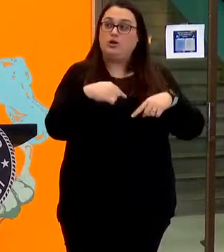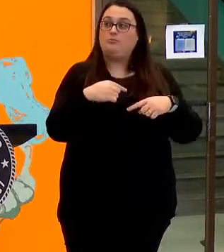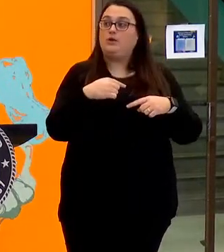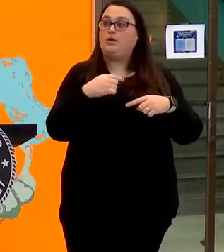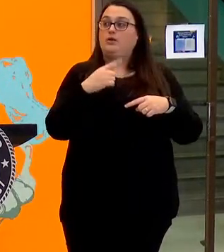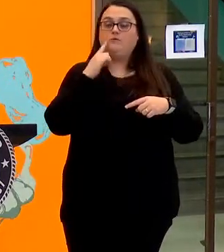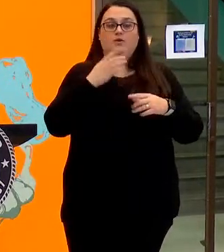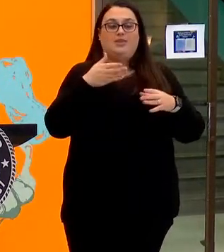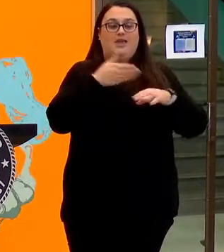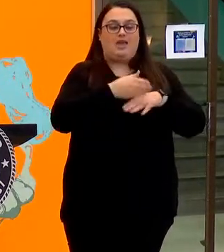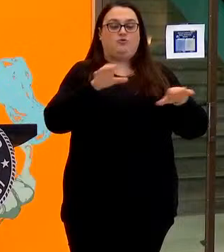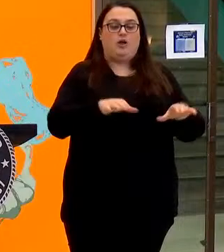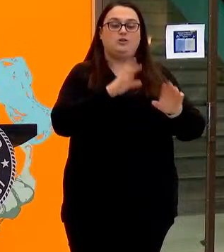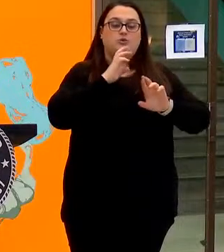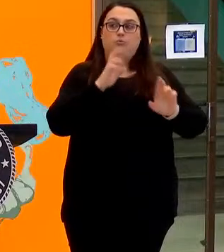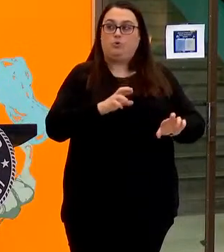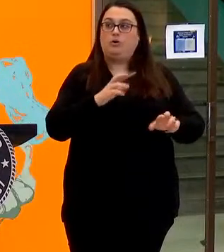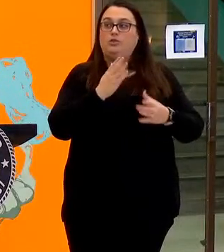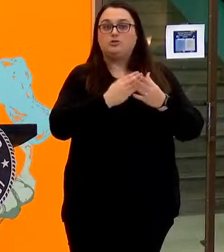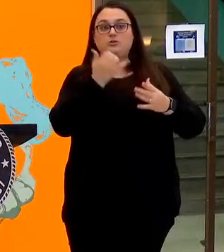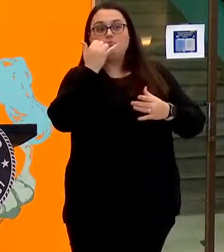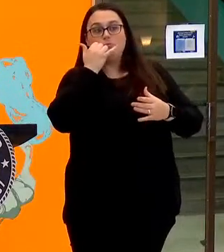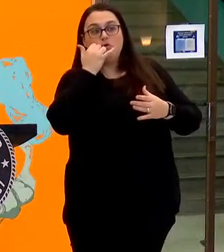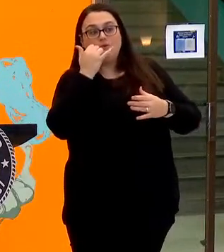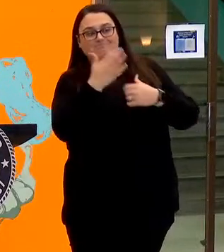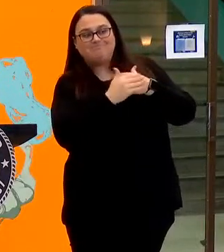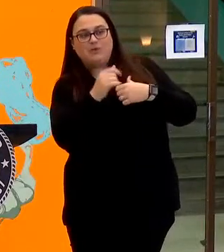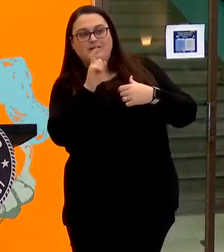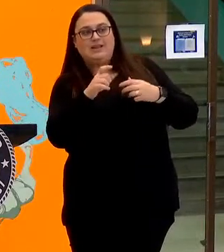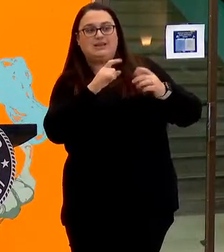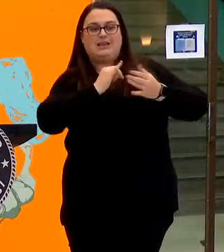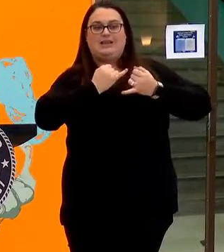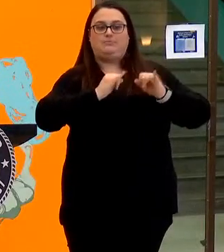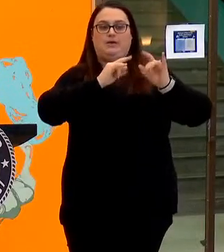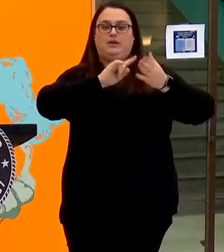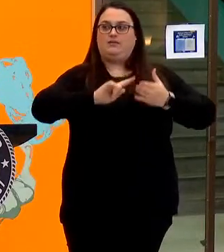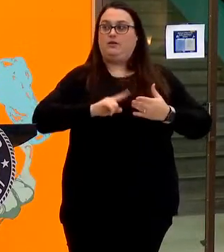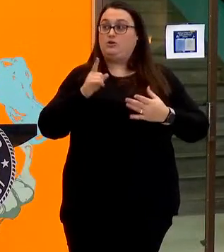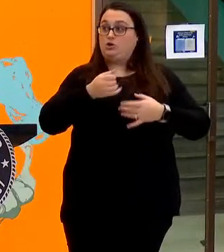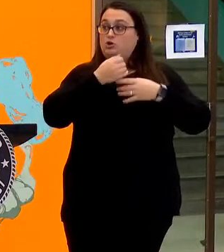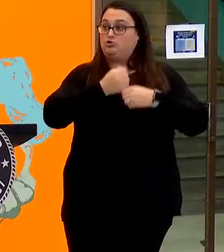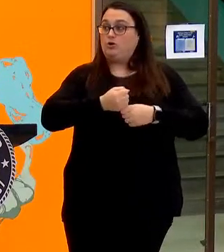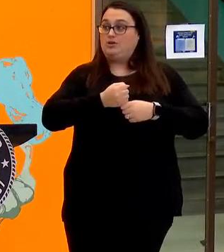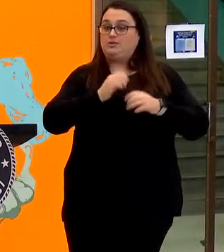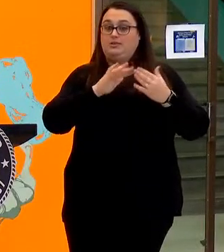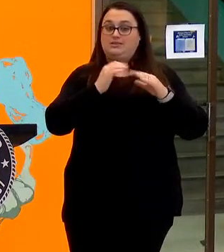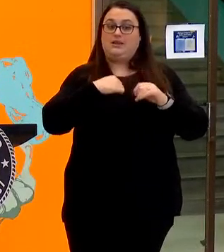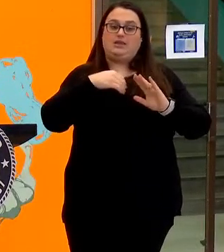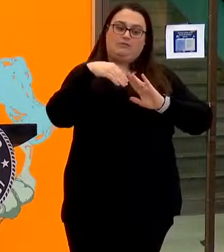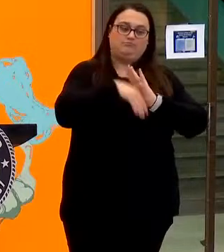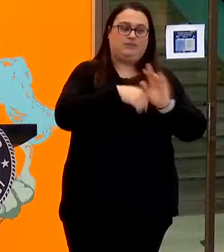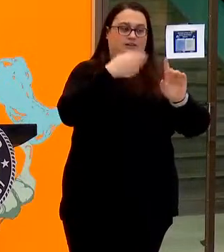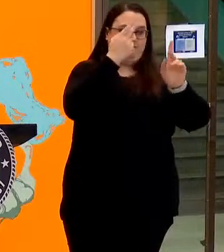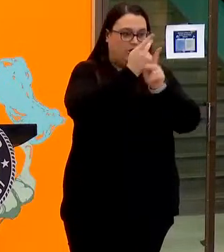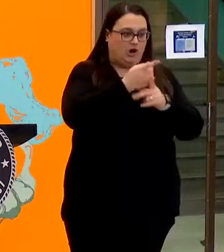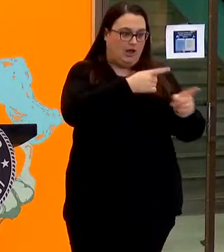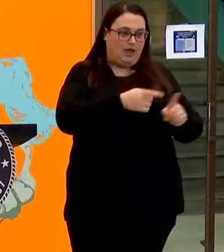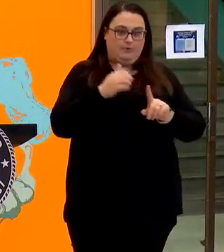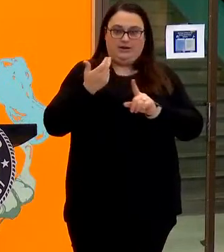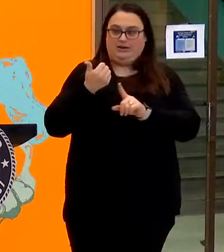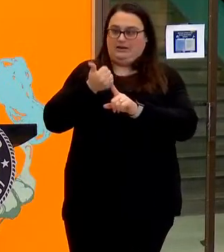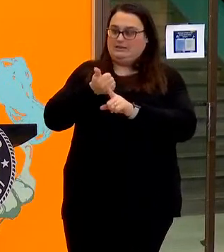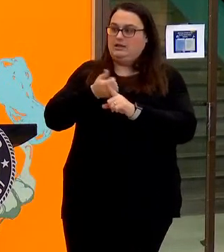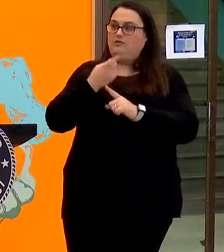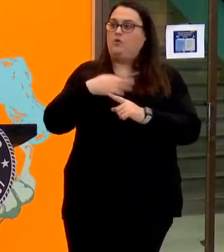after-action report. There have been some calls for an independent investigation. Do you trust that the city can get to the bottom of this on its own, or would you